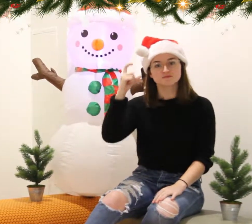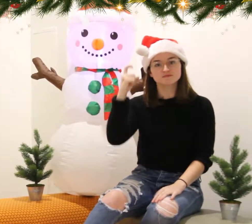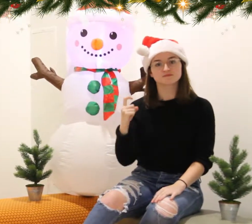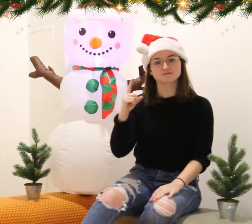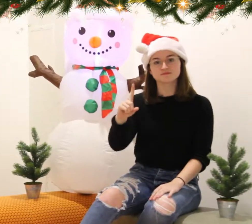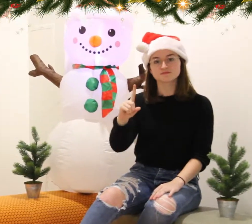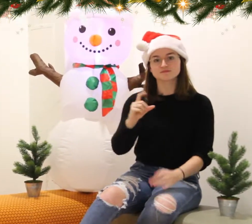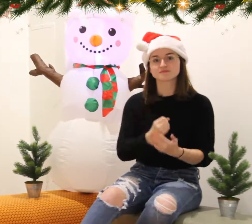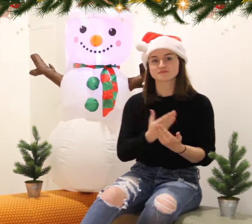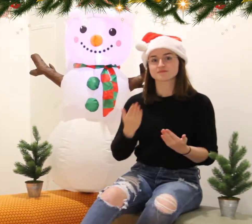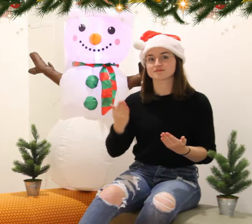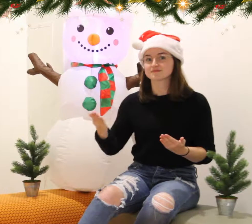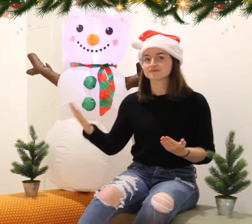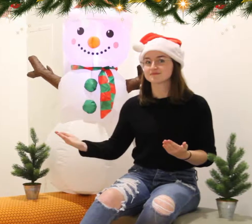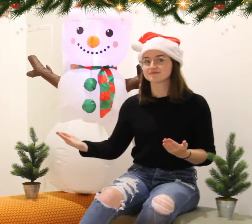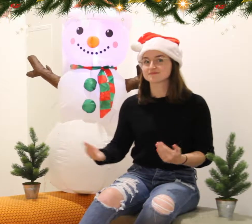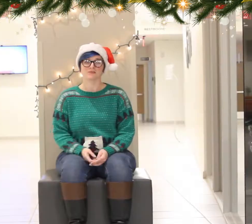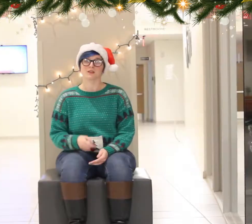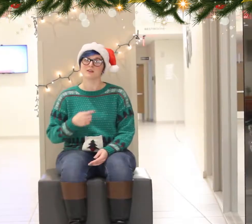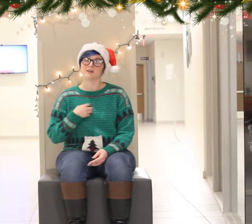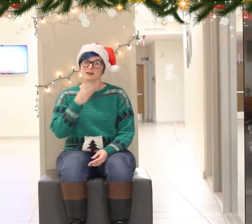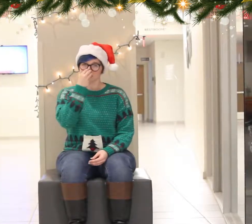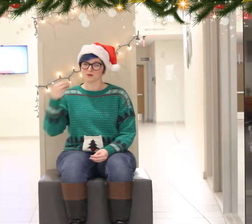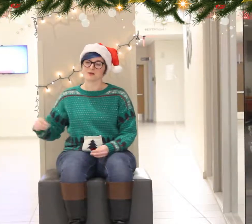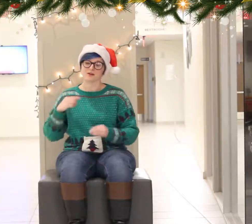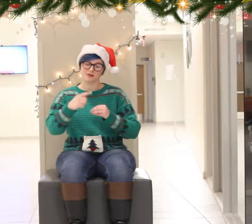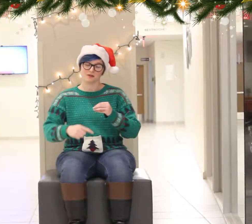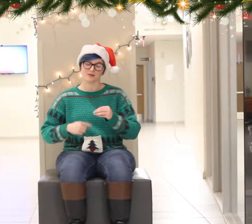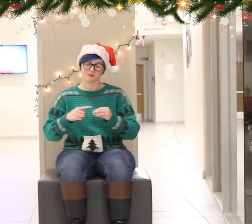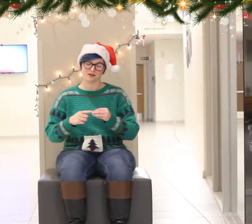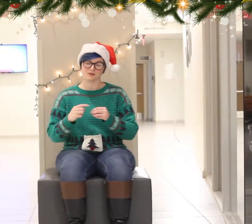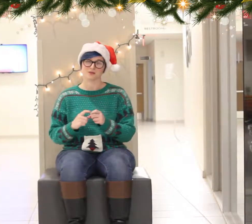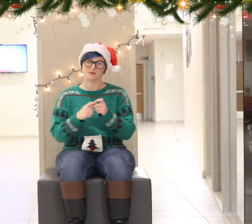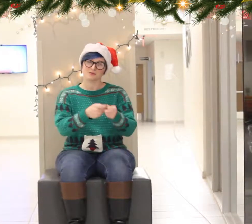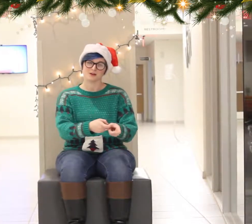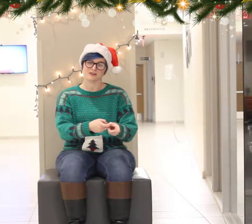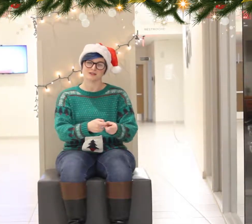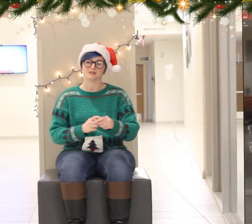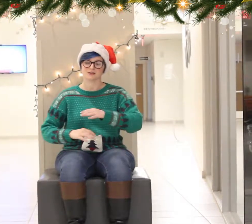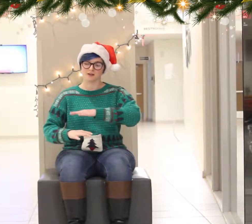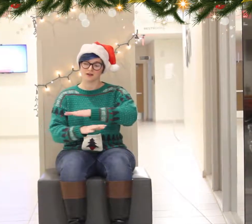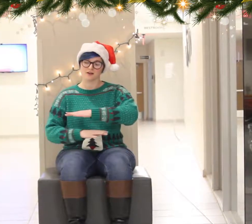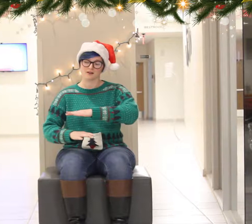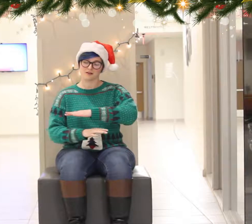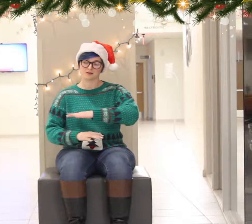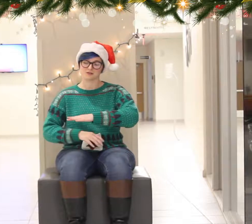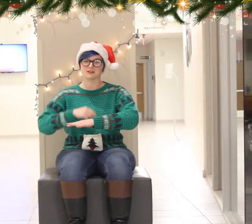one thing I need I don't care about the presents Underneath